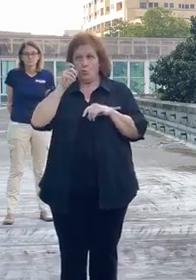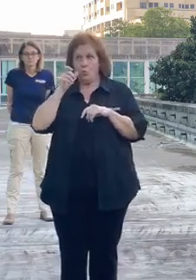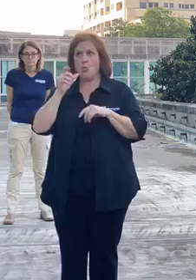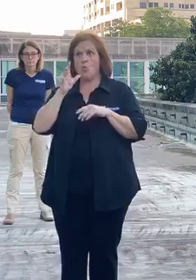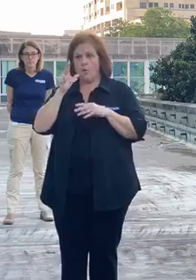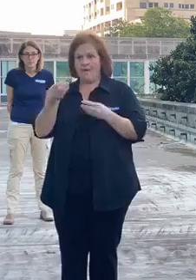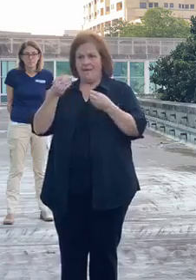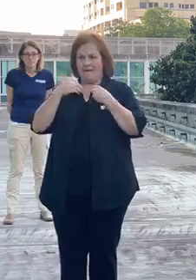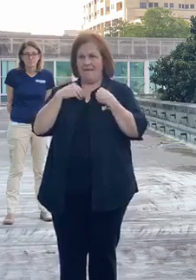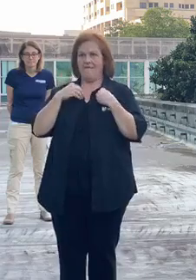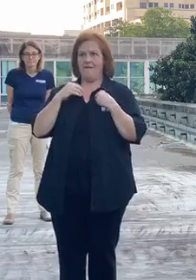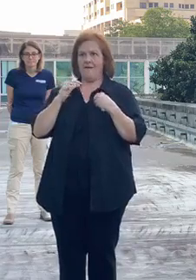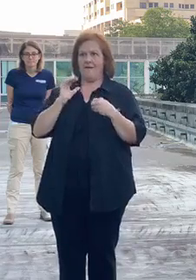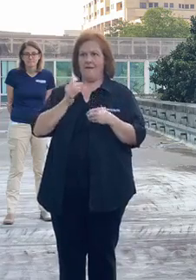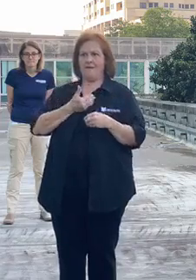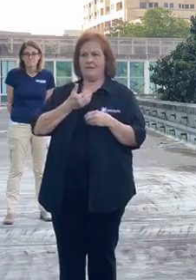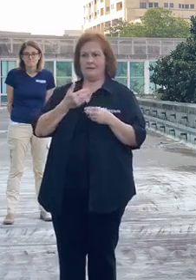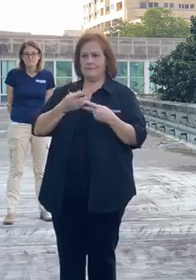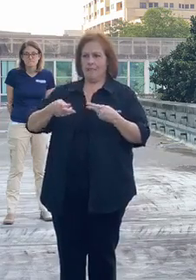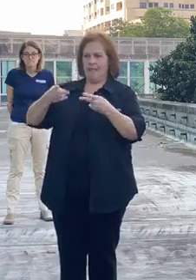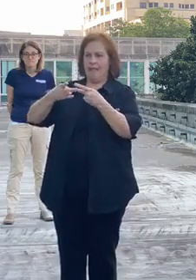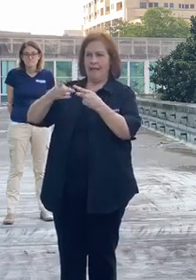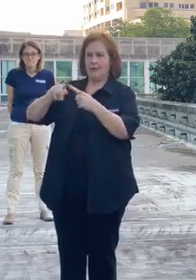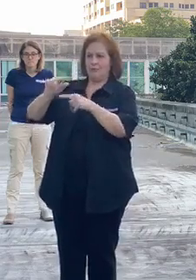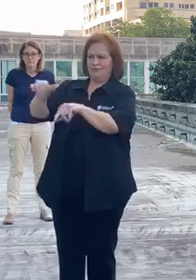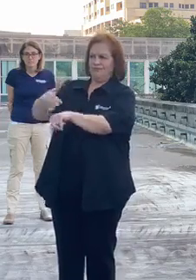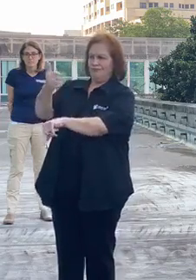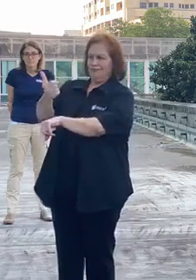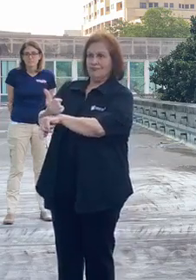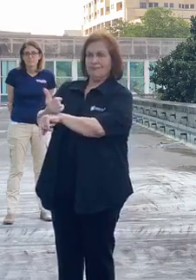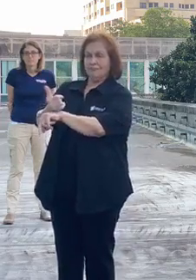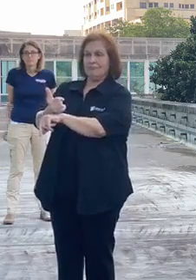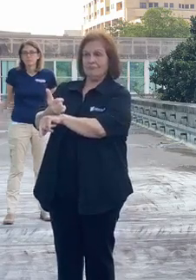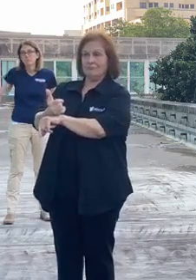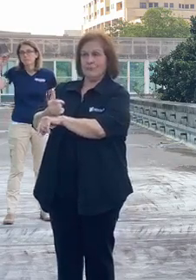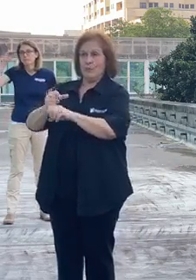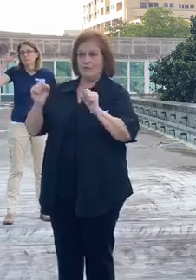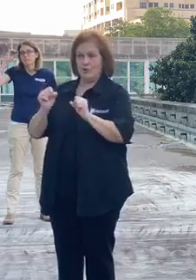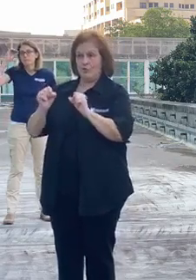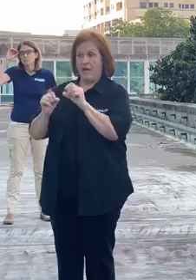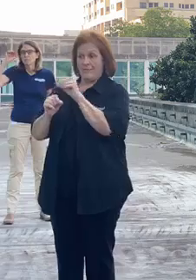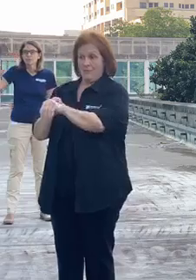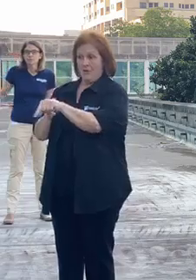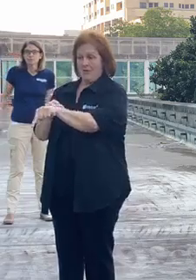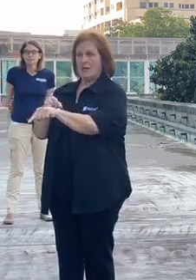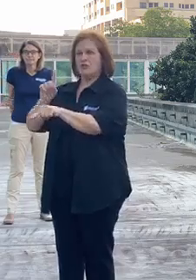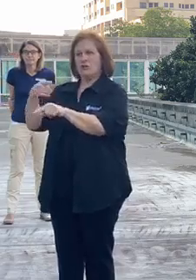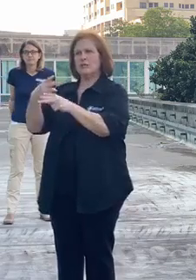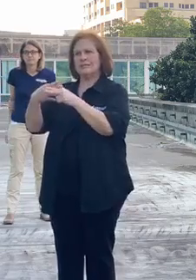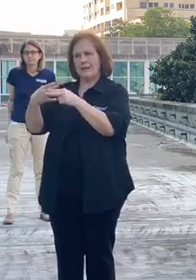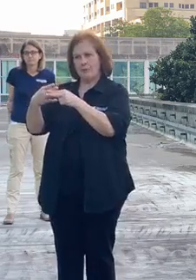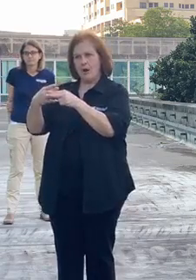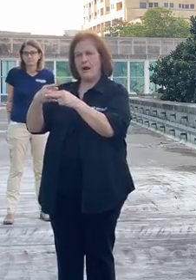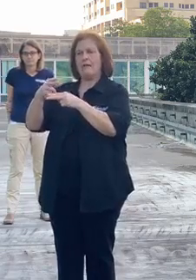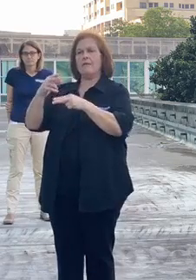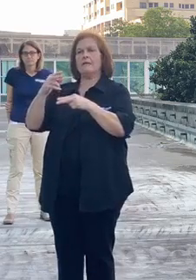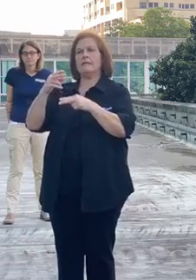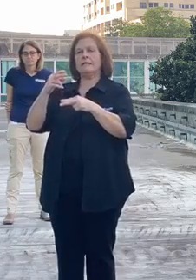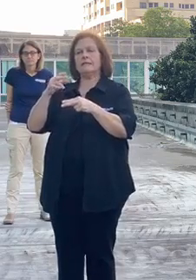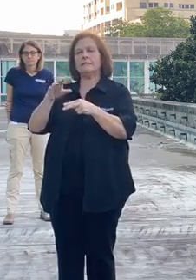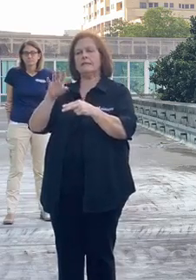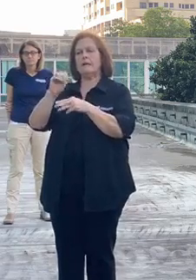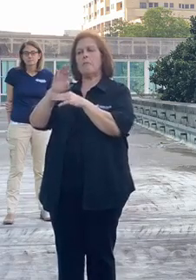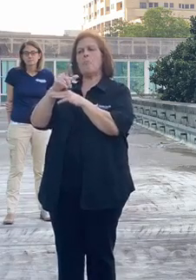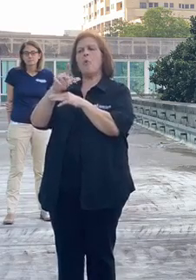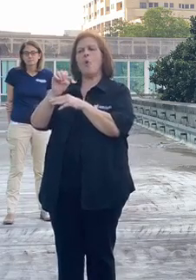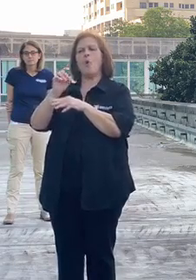providing space on his property for the refrigerators to set up, again, a temporary morgue.